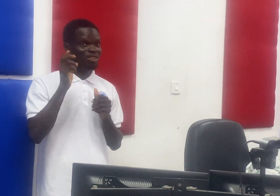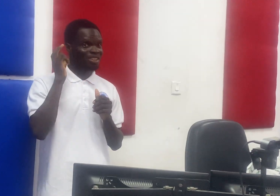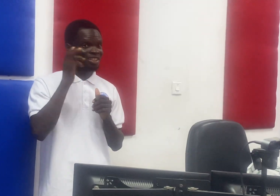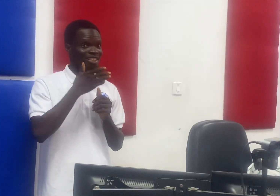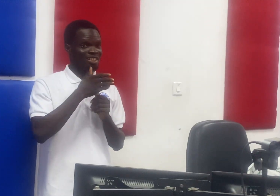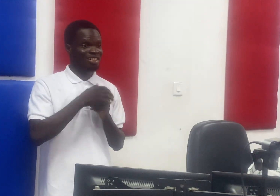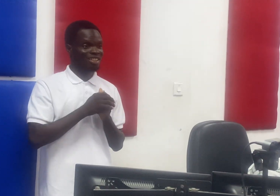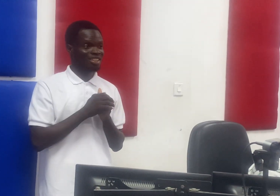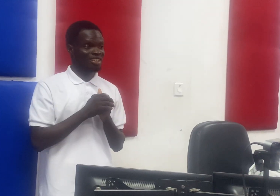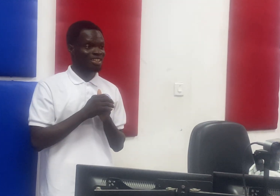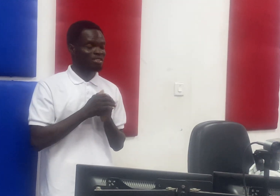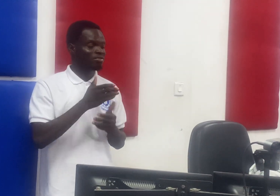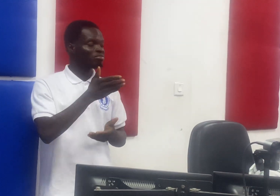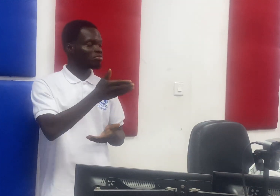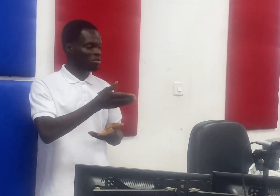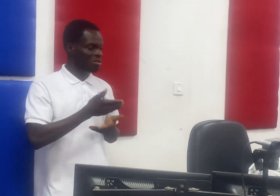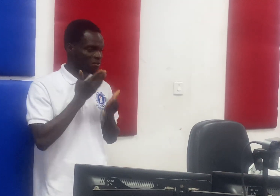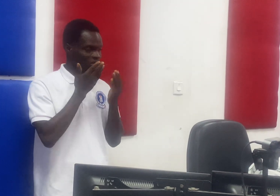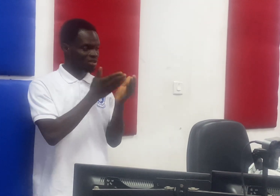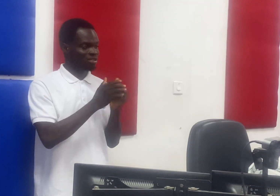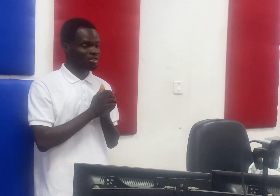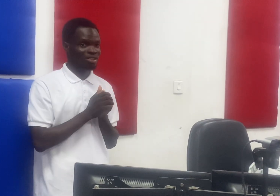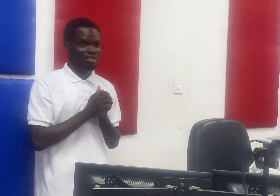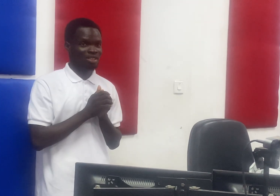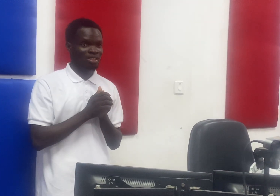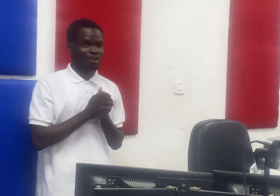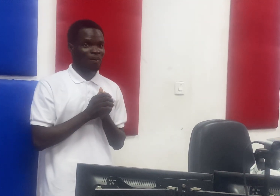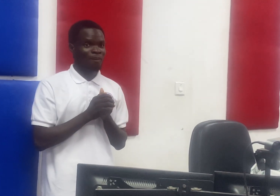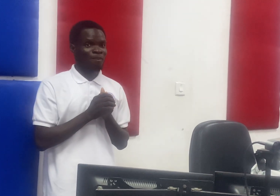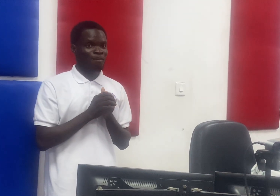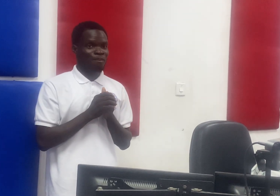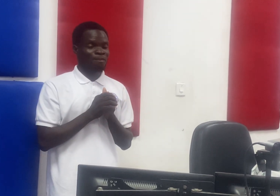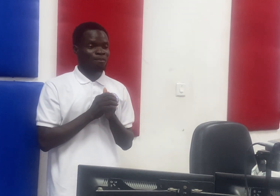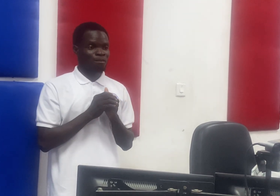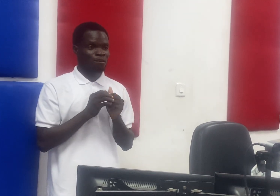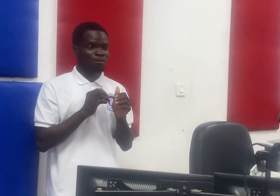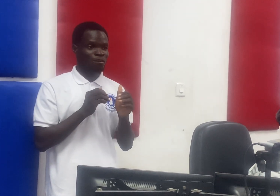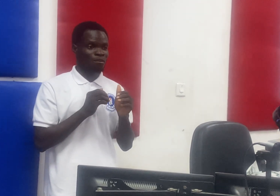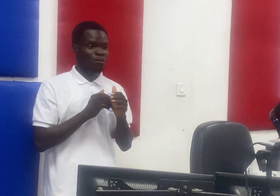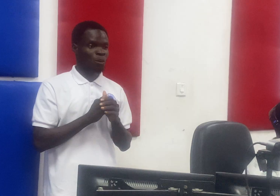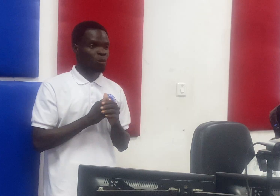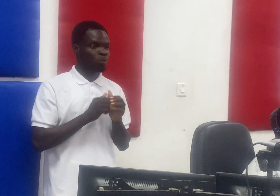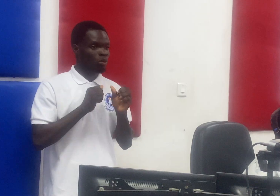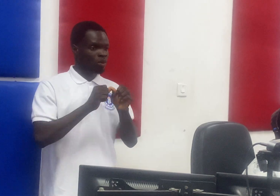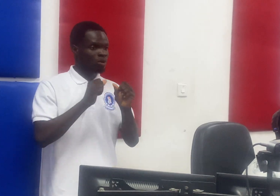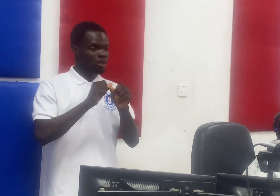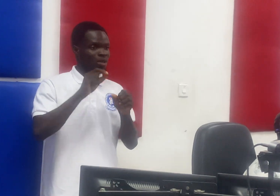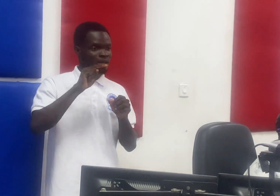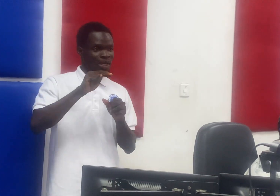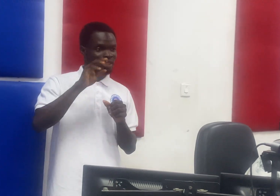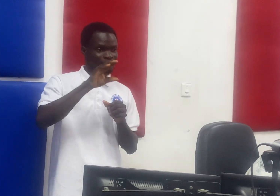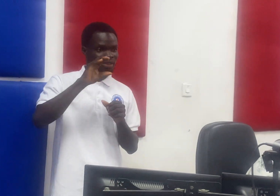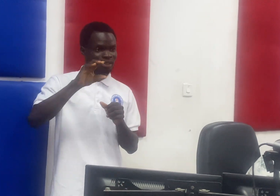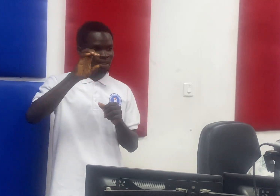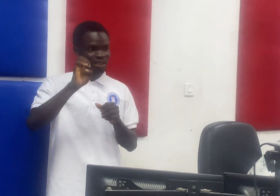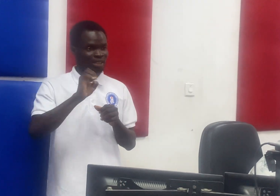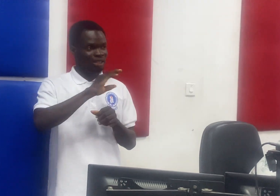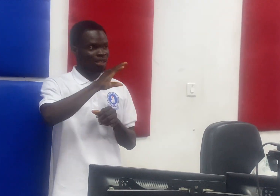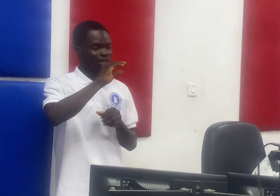You're welcome. Thank you so much. We are sure the NCC and the university as a whole is also listening. They will do